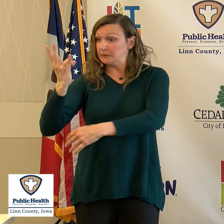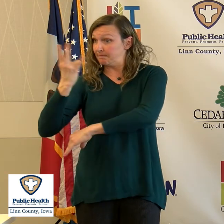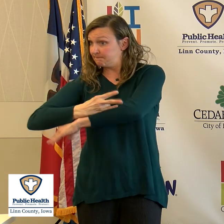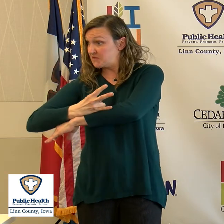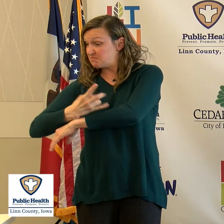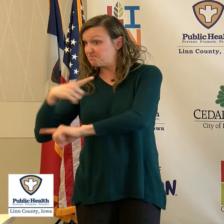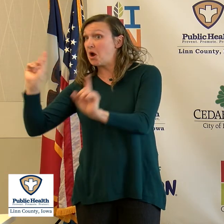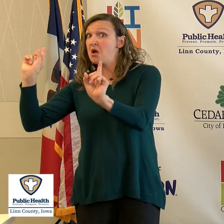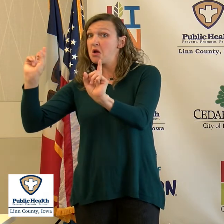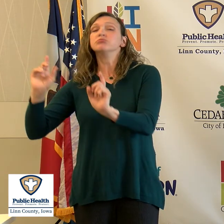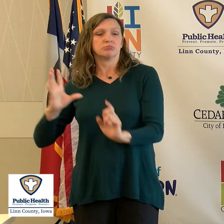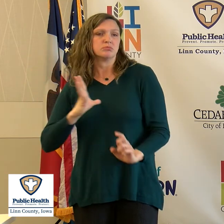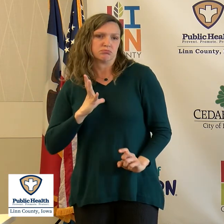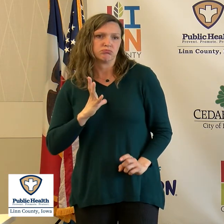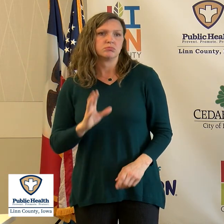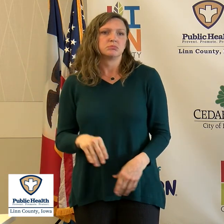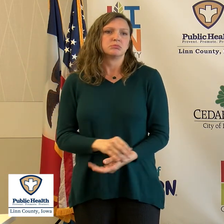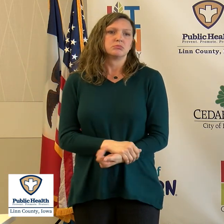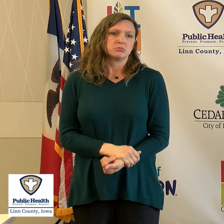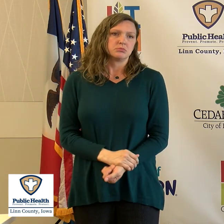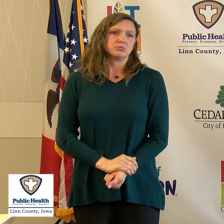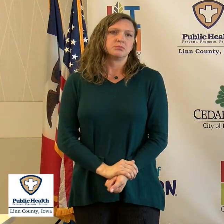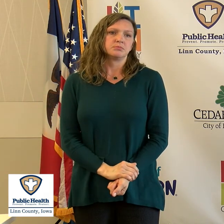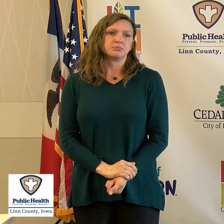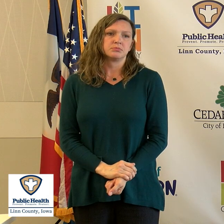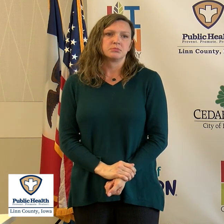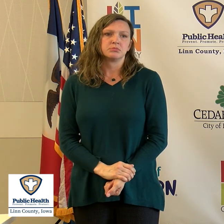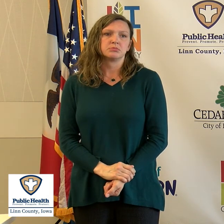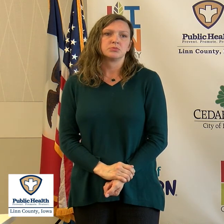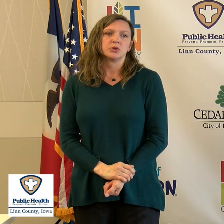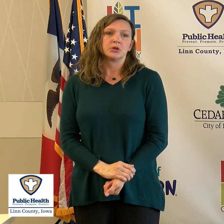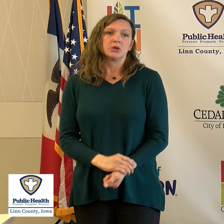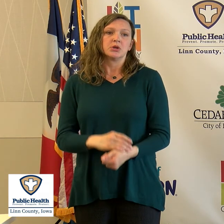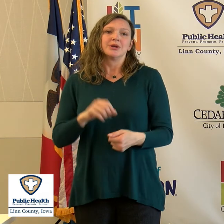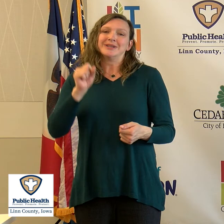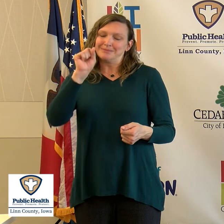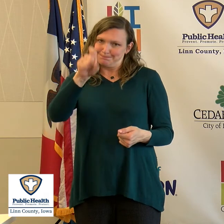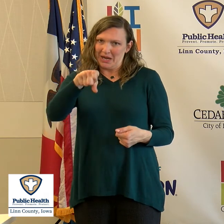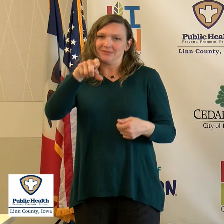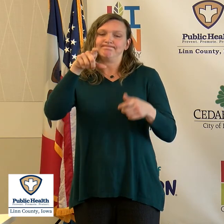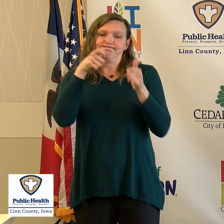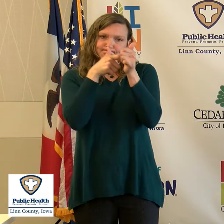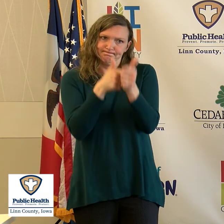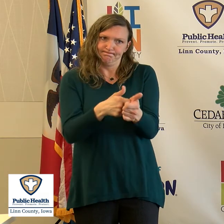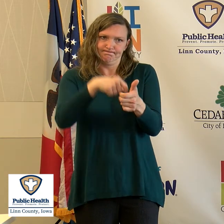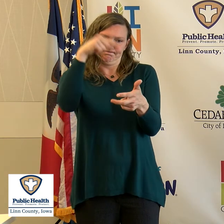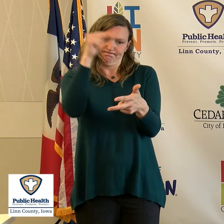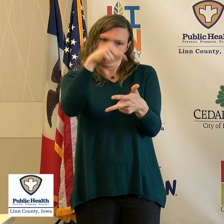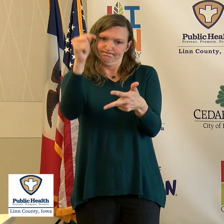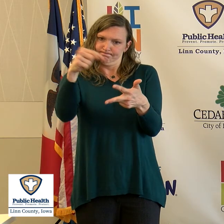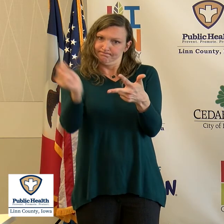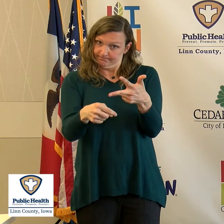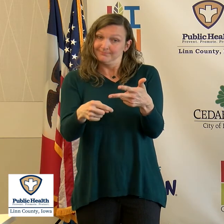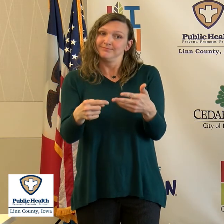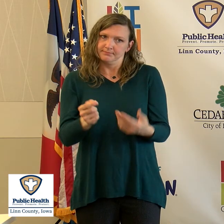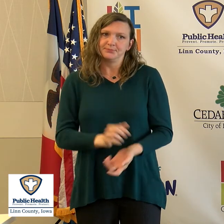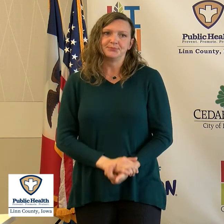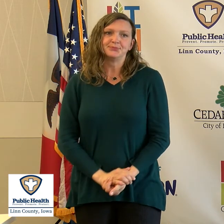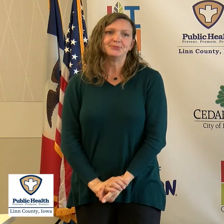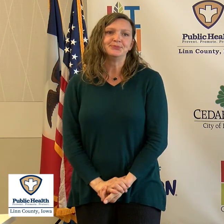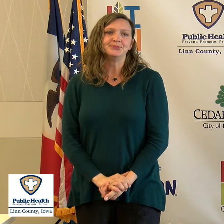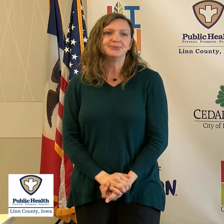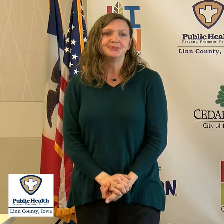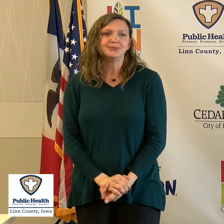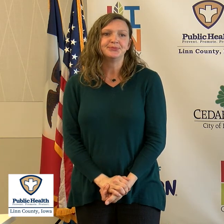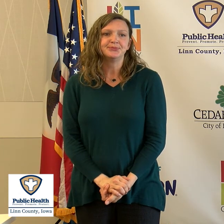first appeared. All 3 of those need to be met before the employee returns to work.